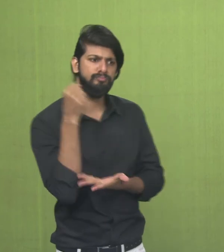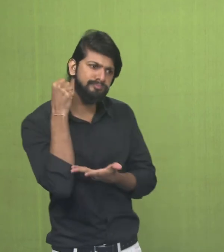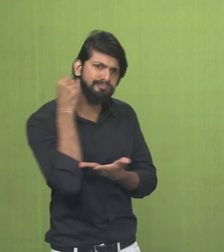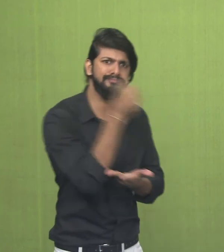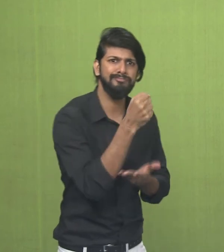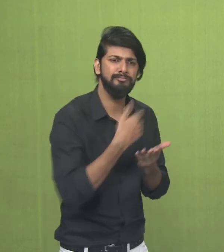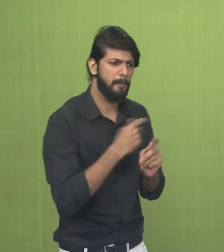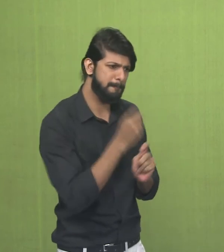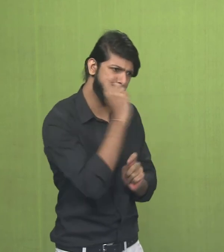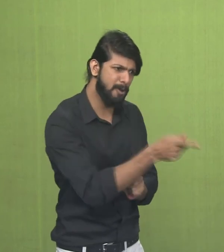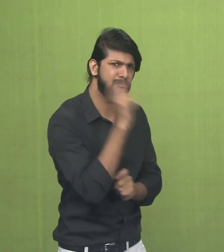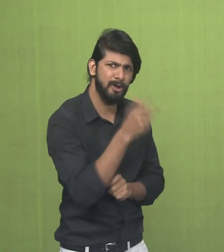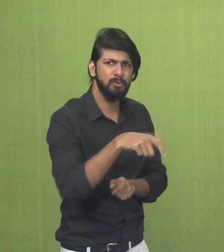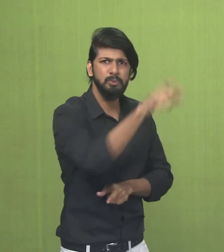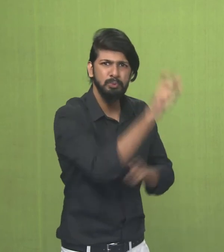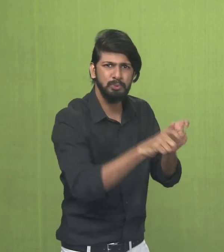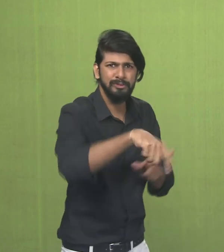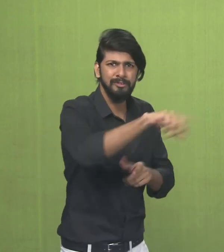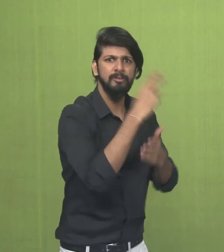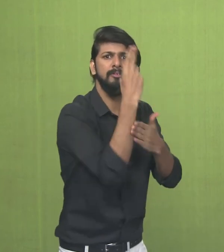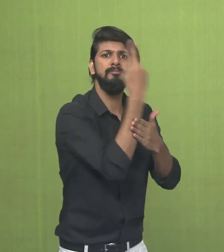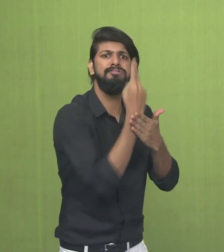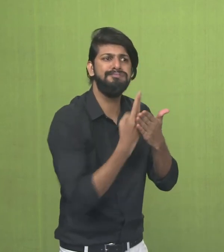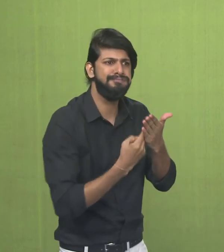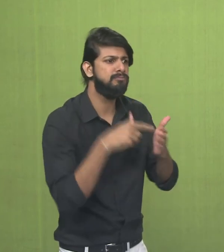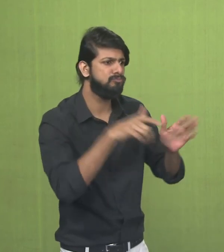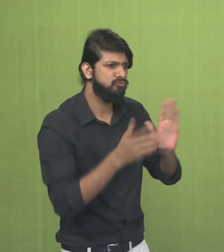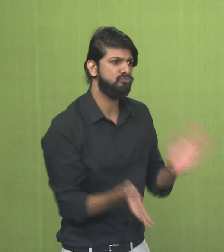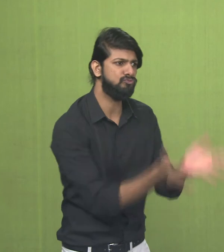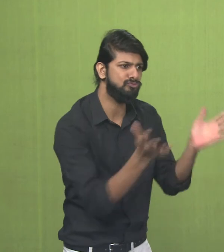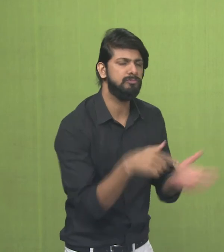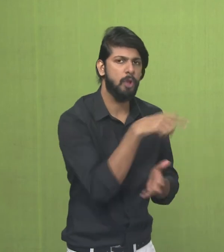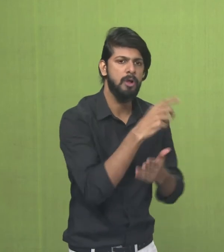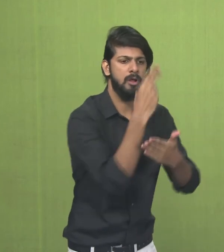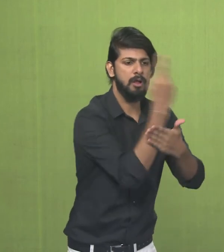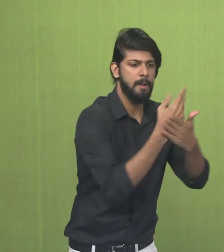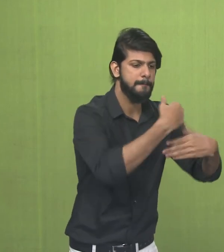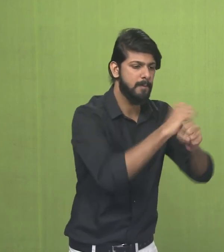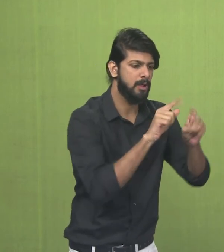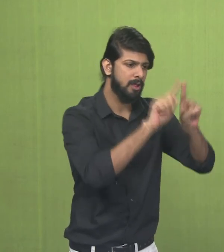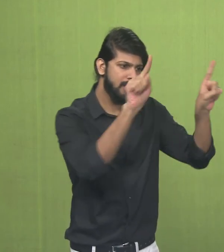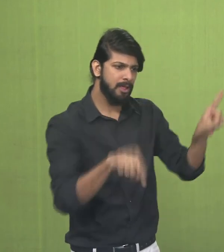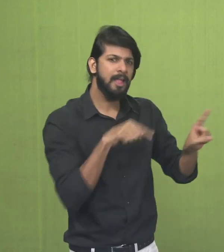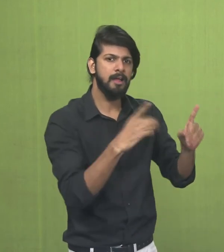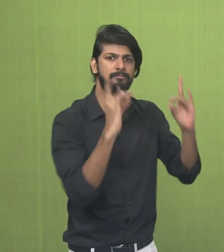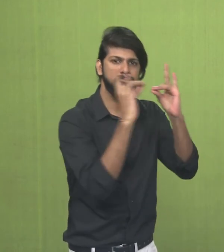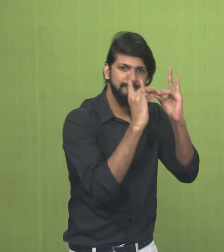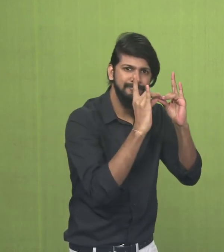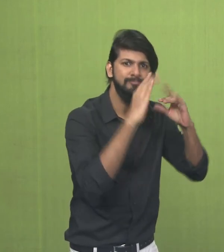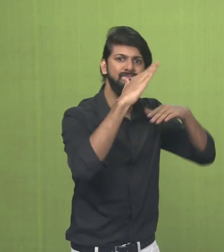Because the similar extravagance in UK was not available. And they slowly started